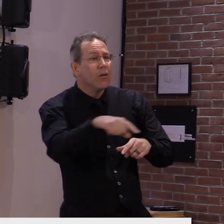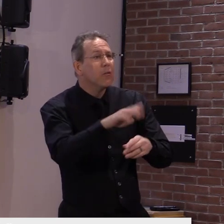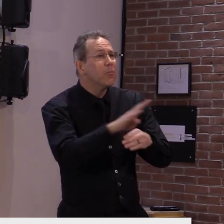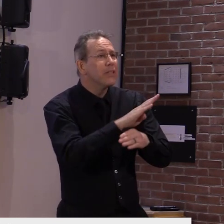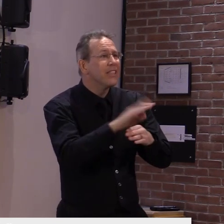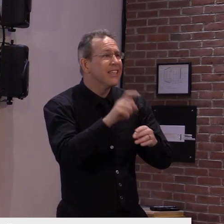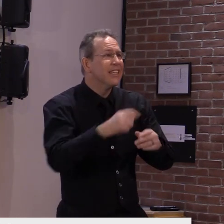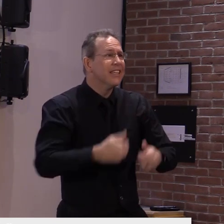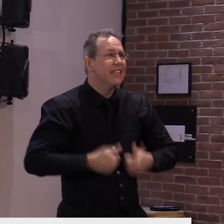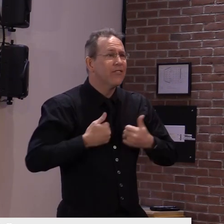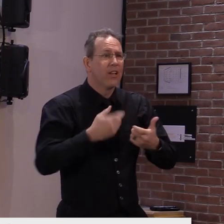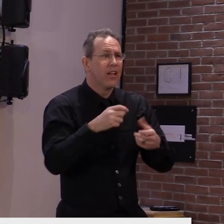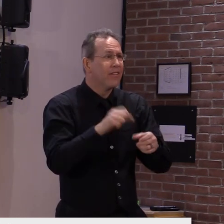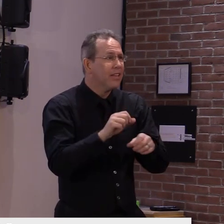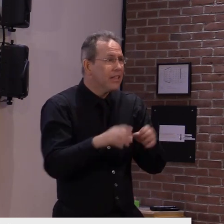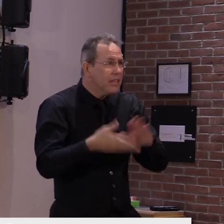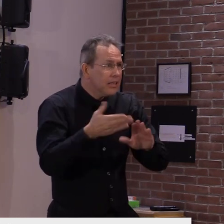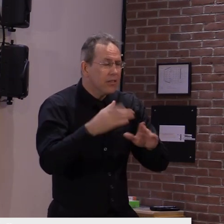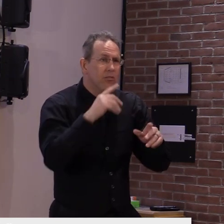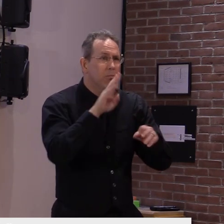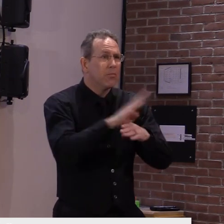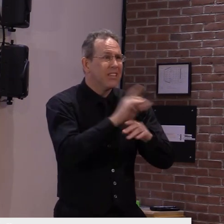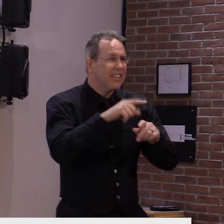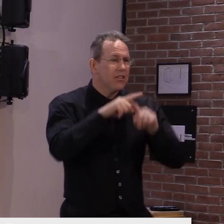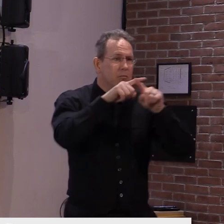work. But